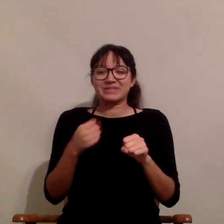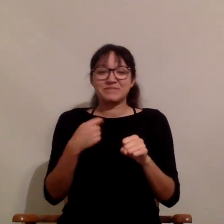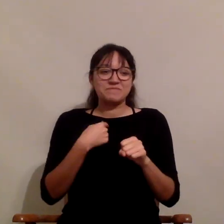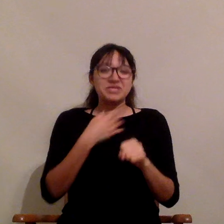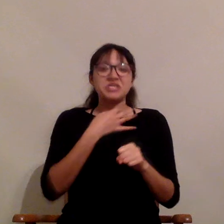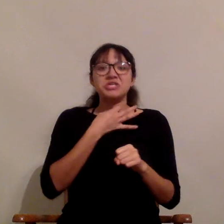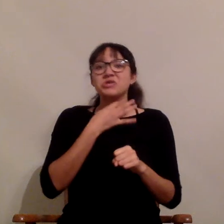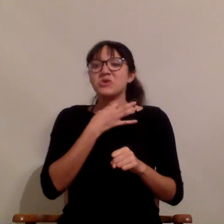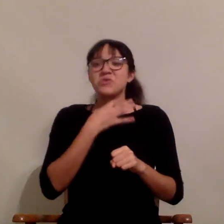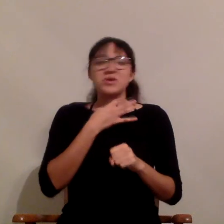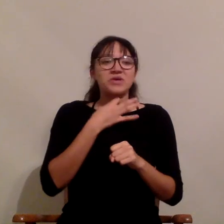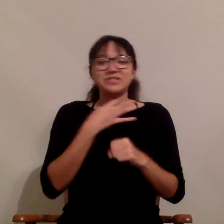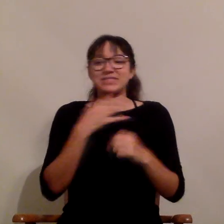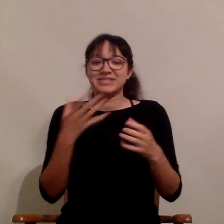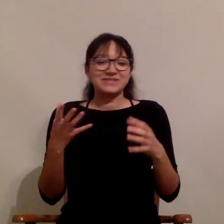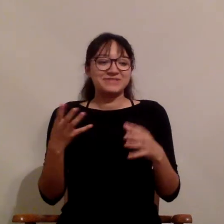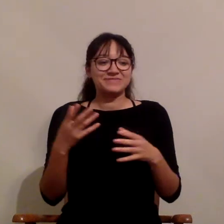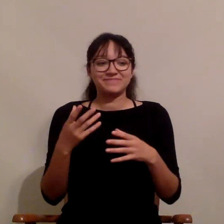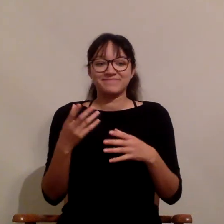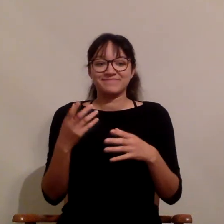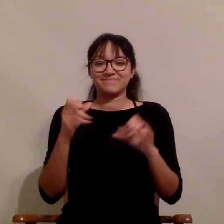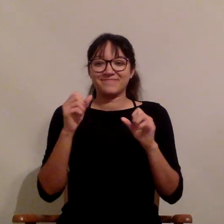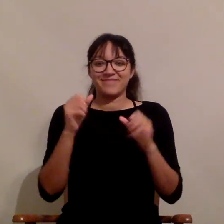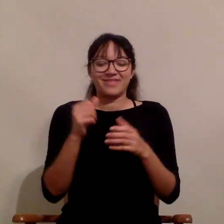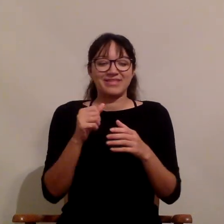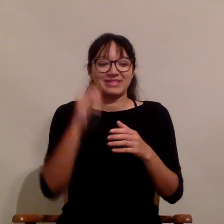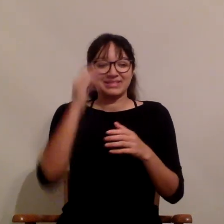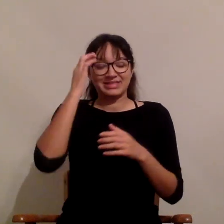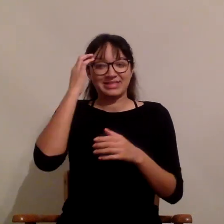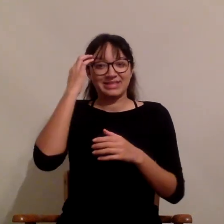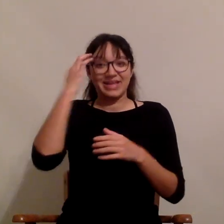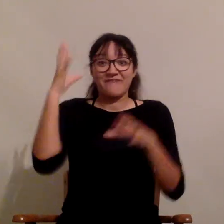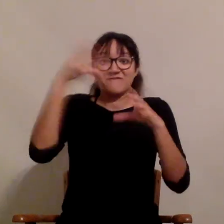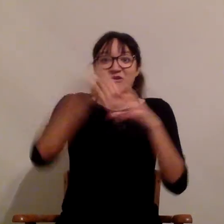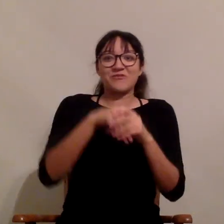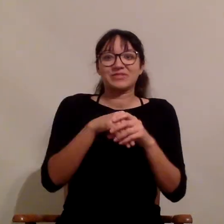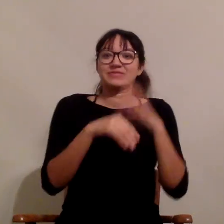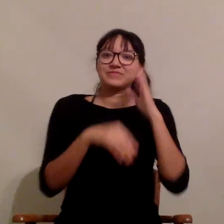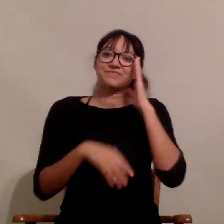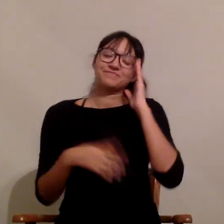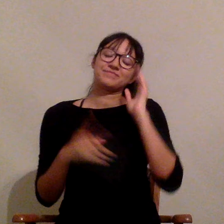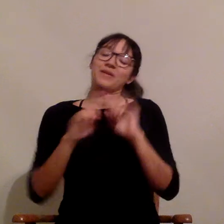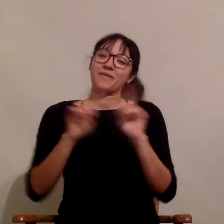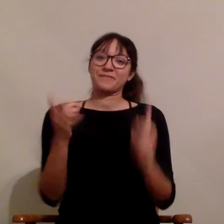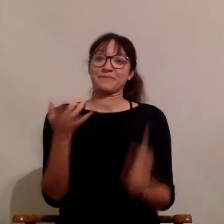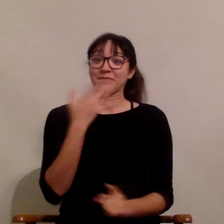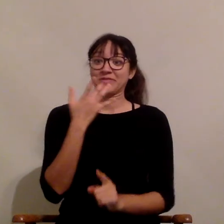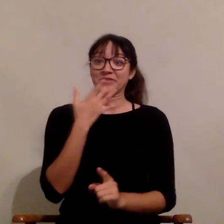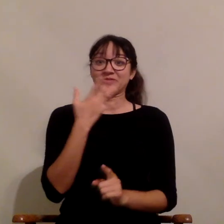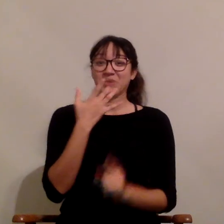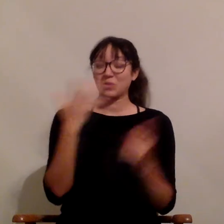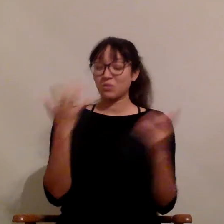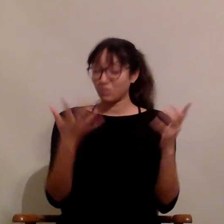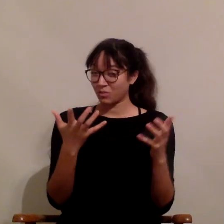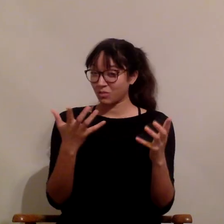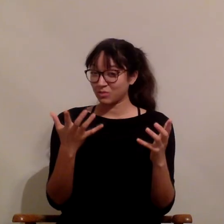a daily basis. But I have to say, my favorite part of all of this, other than of course